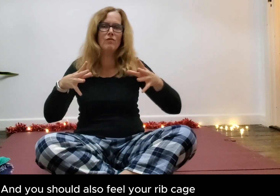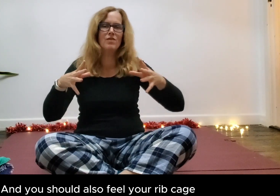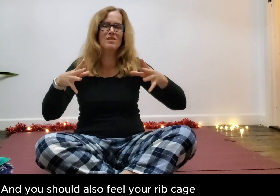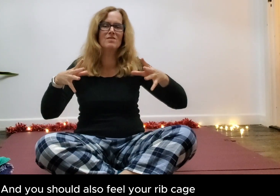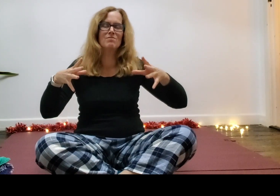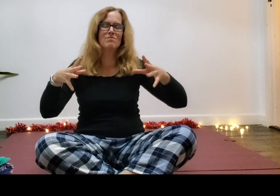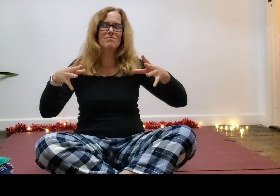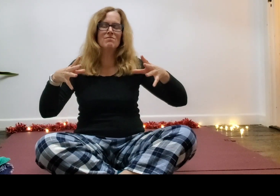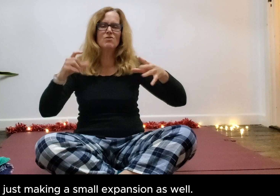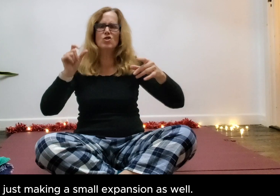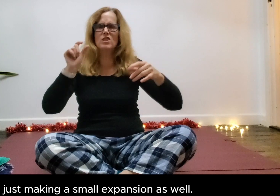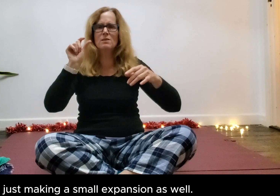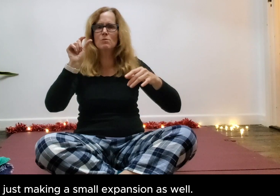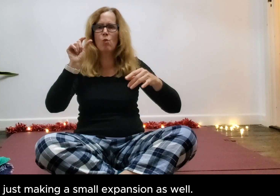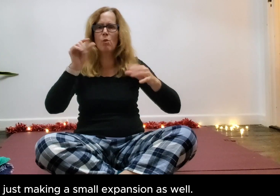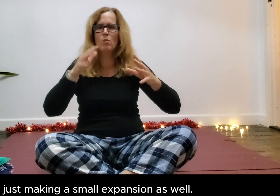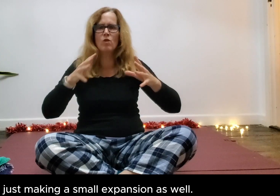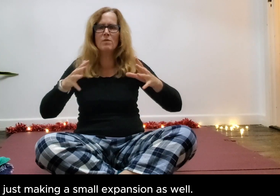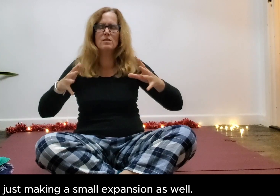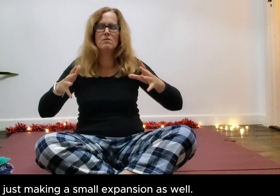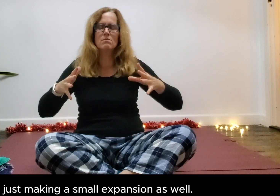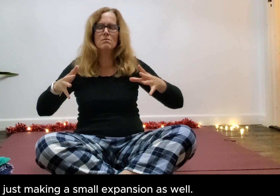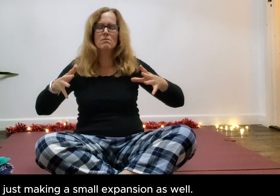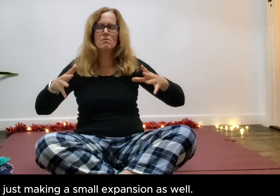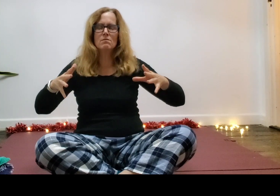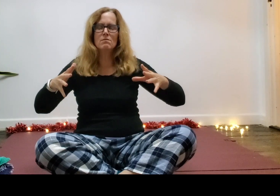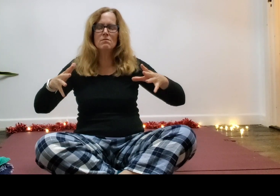rib cage. Just make a small expansion as well.